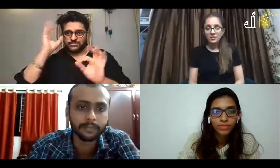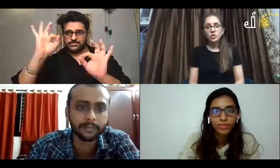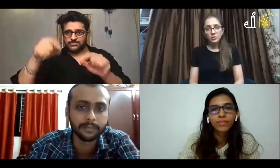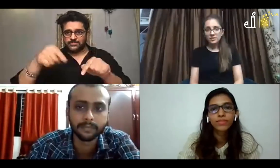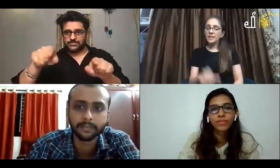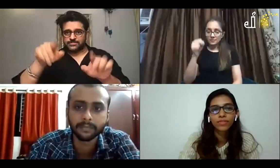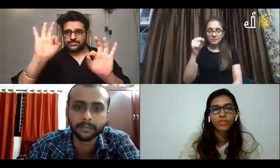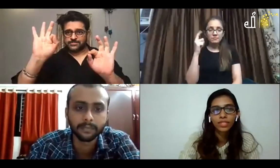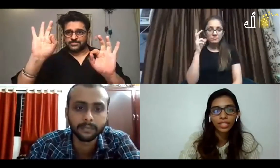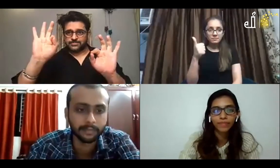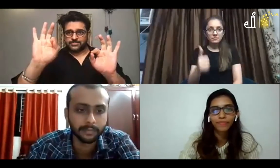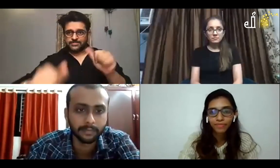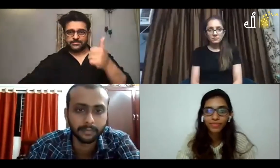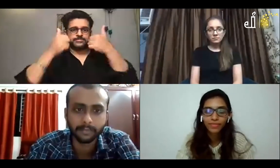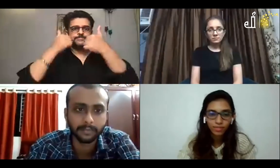Yes, the interpreter, yes.